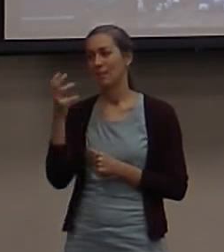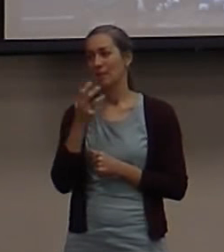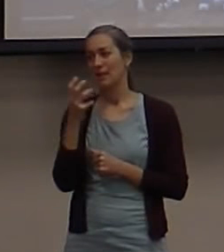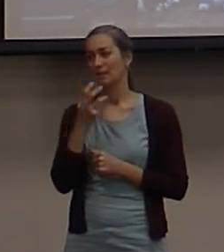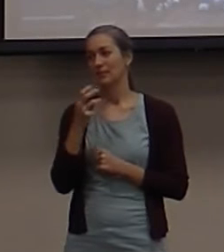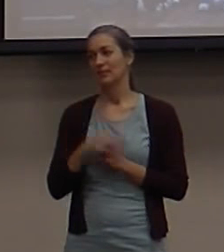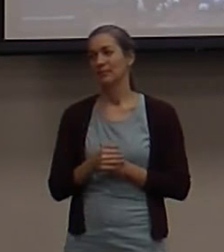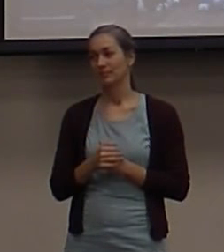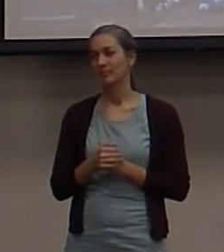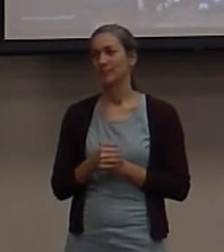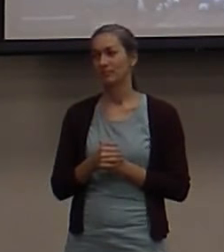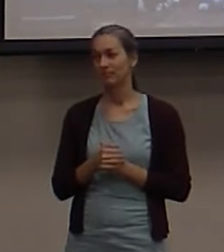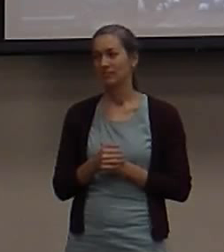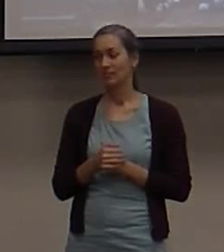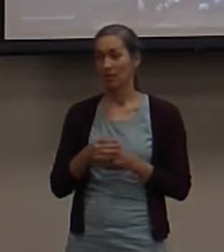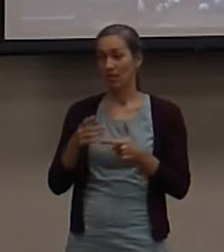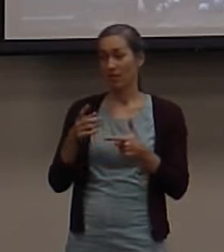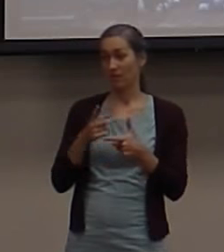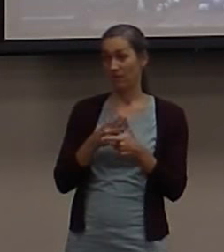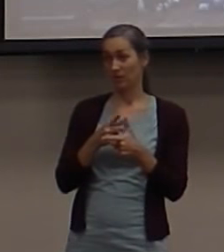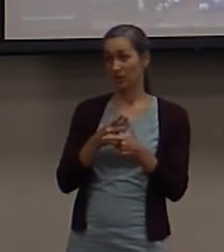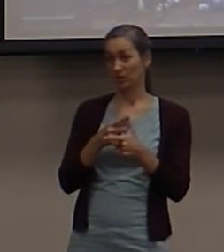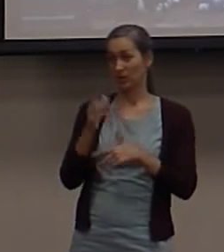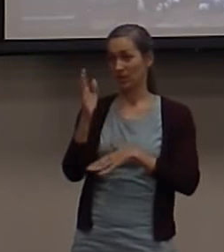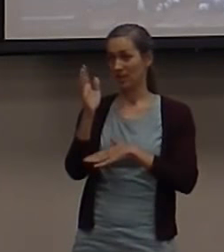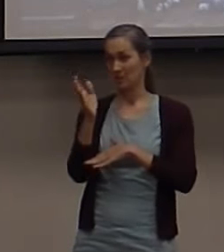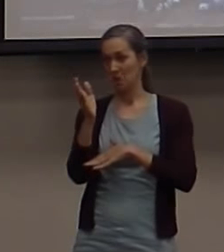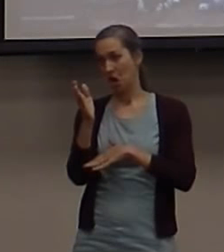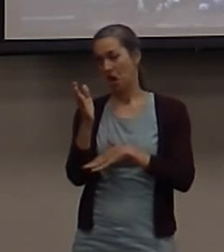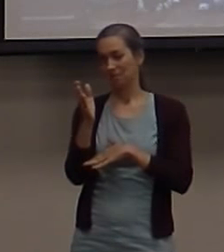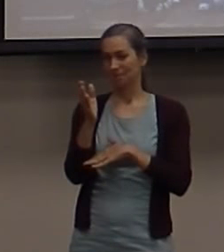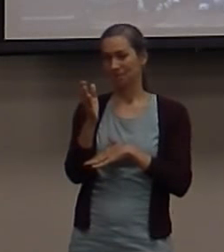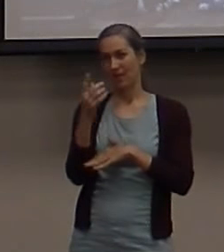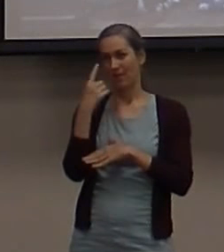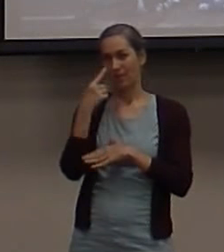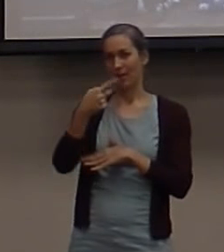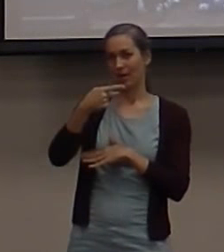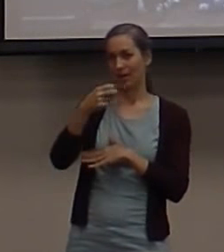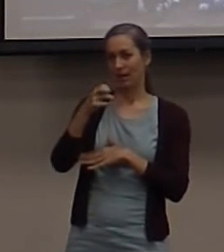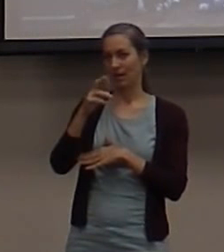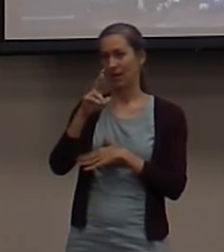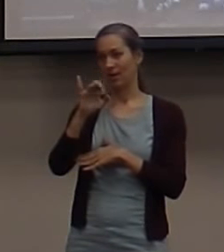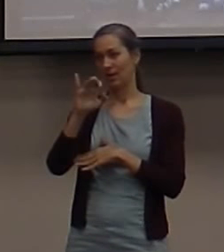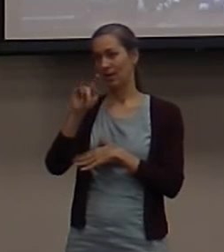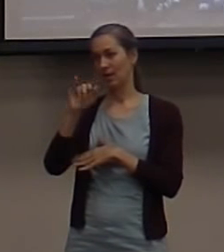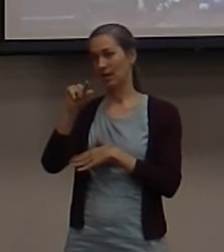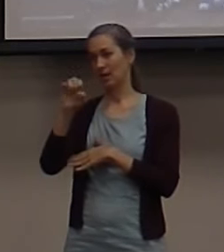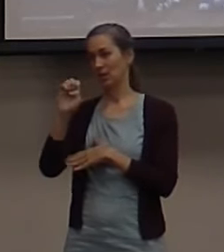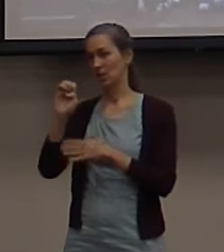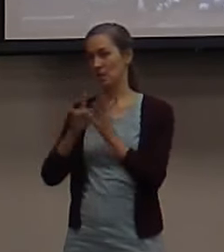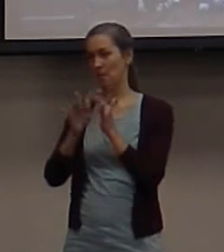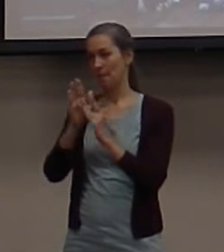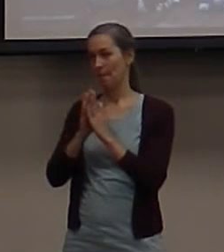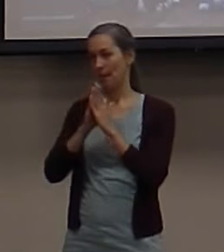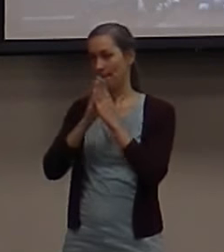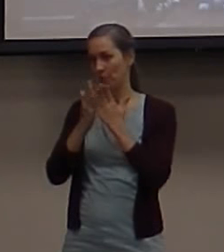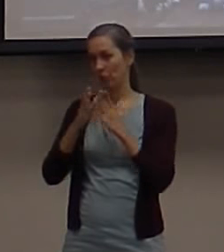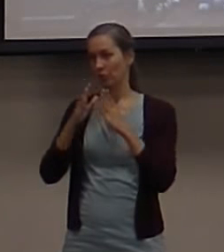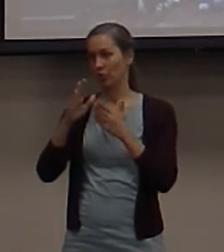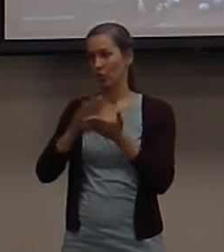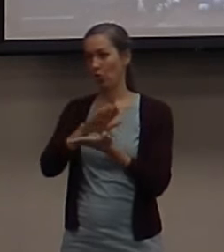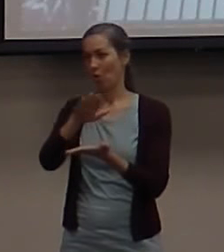thing. First seminar of its kind for the Heritage Bible College, and excited